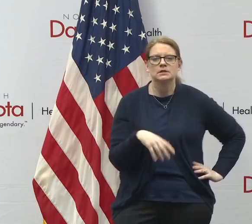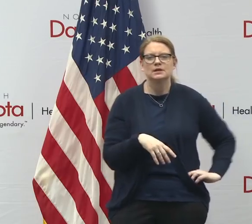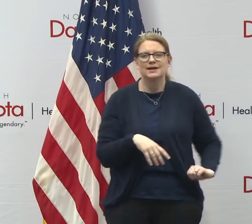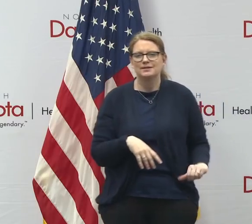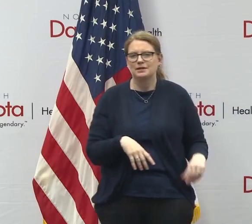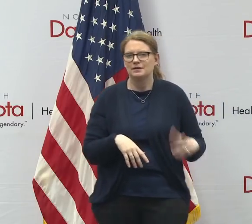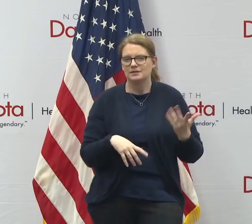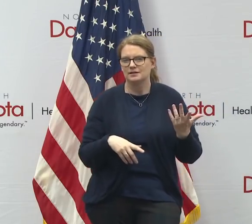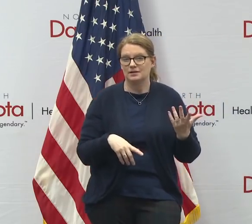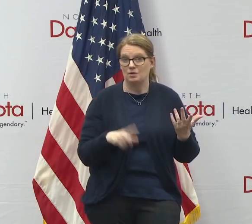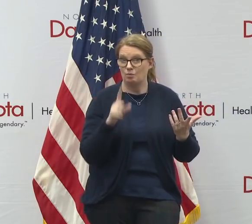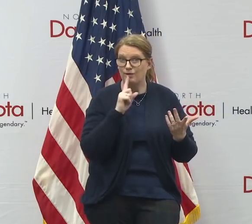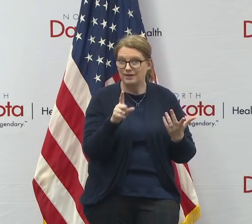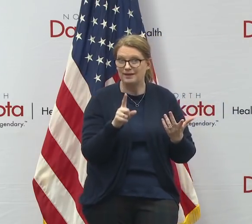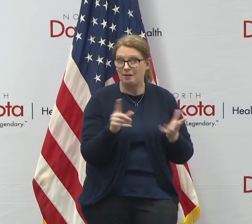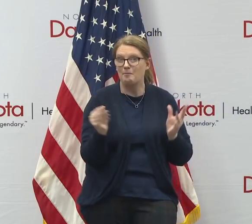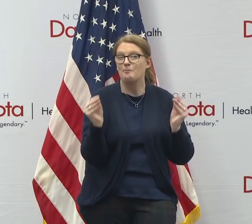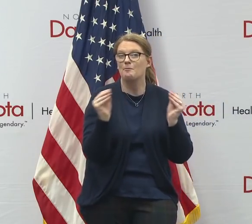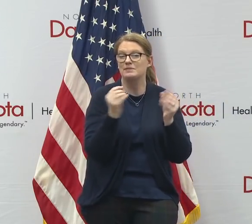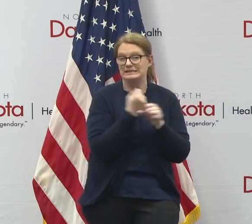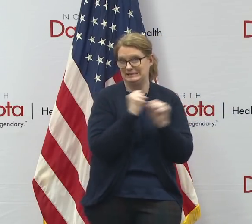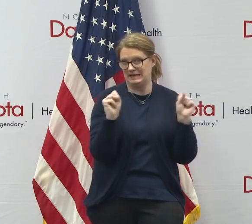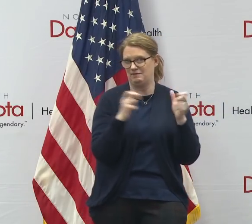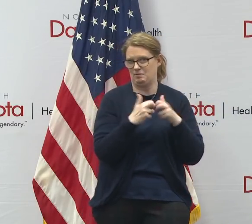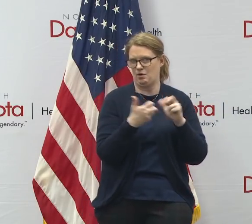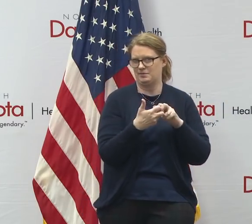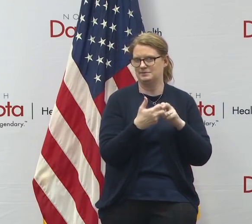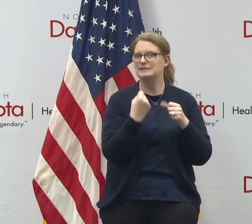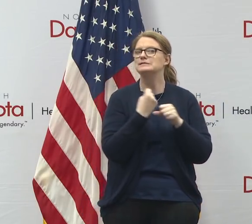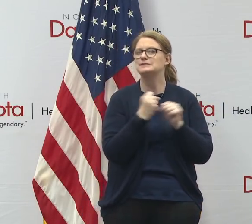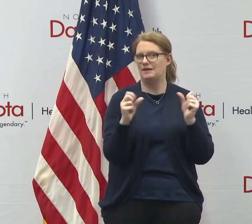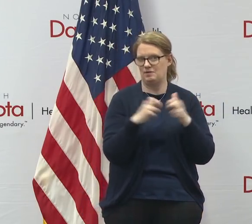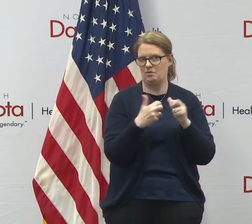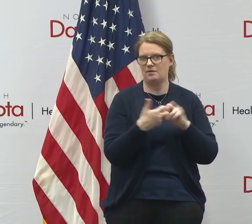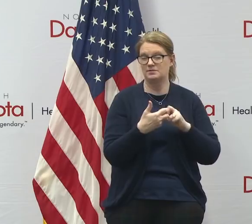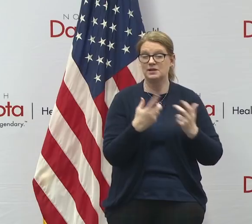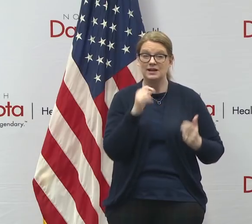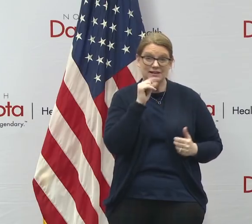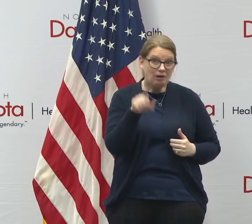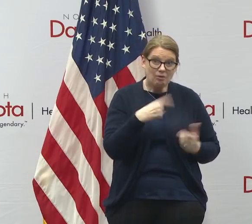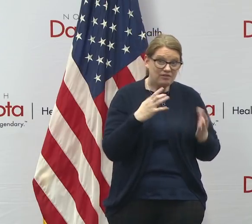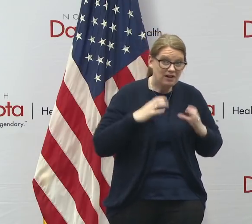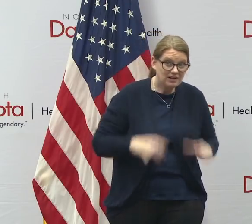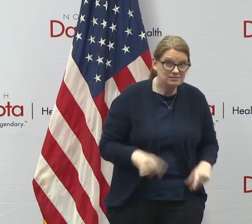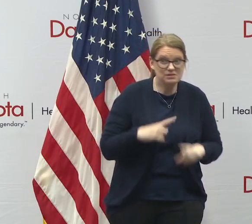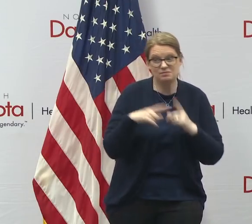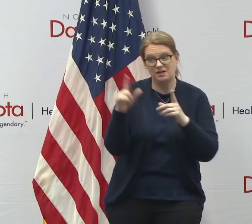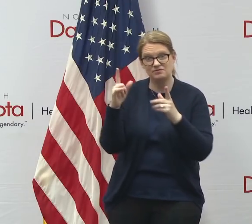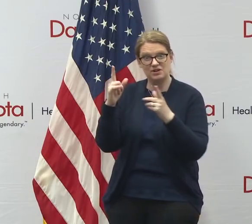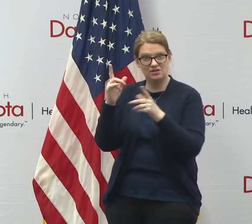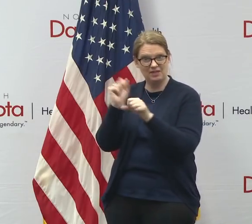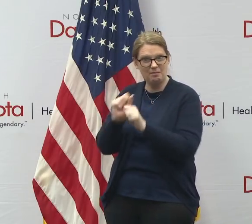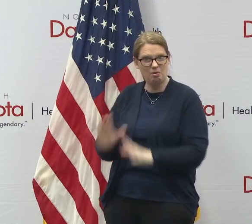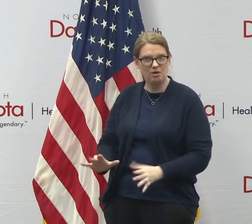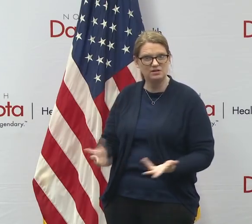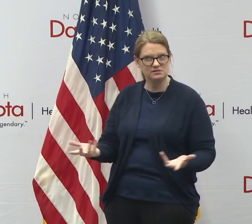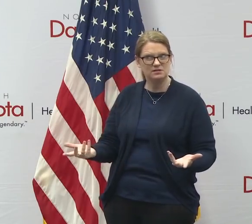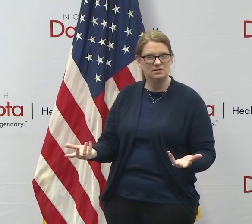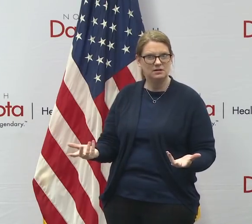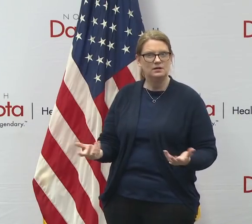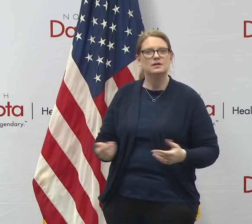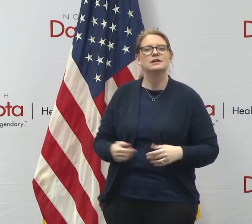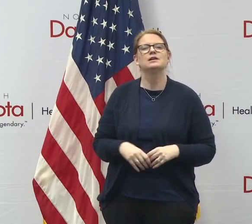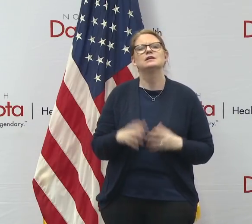created a thing that could have, again, created safety issues, particularly for, not just for customers, but for the workers. A customer might